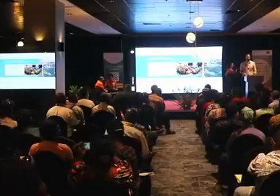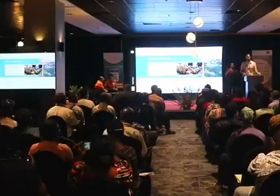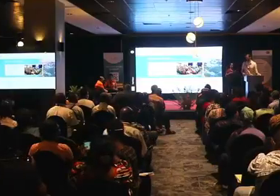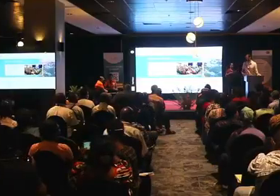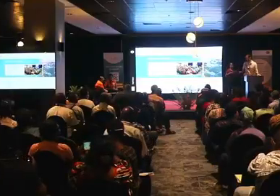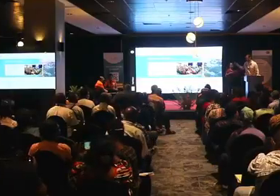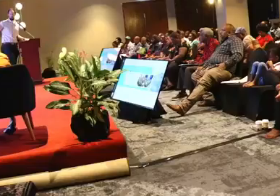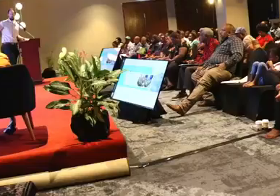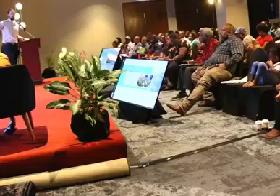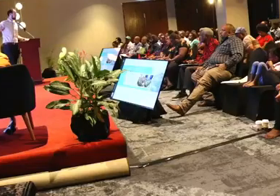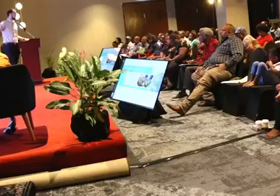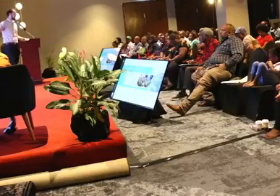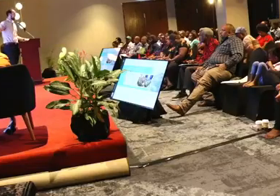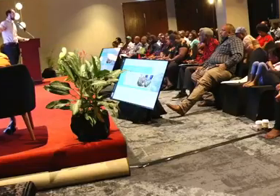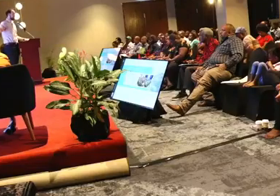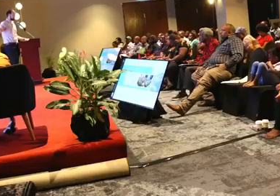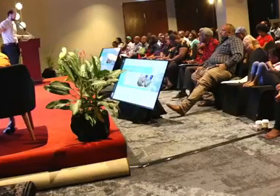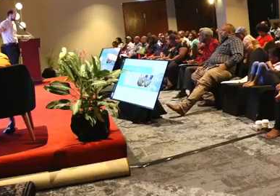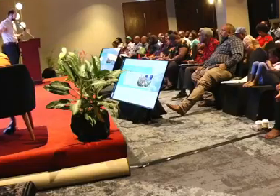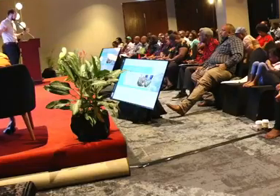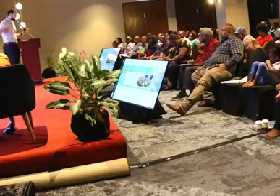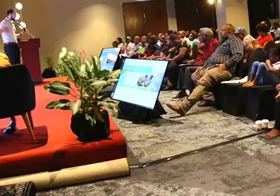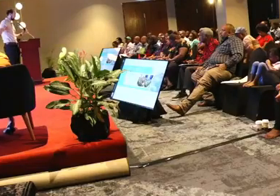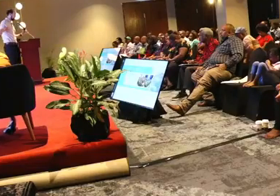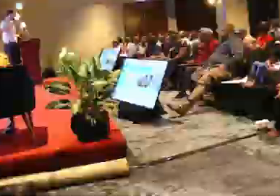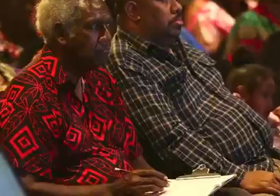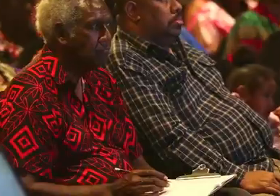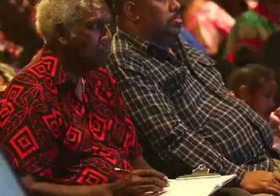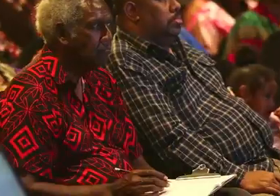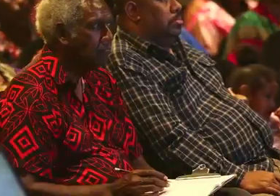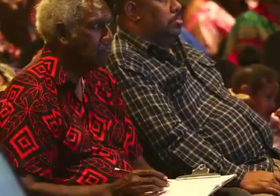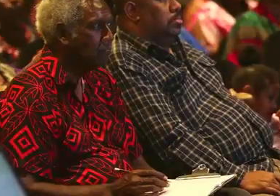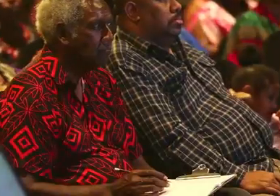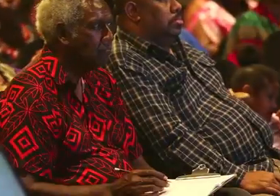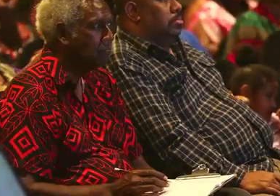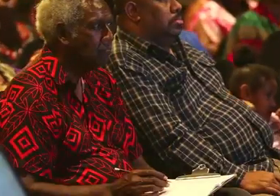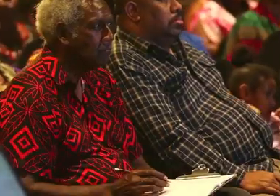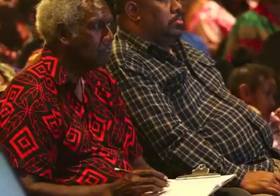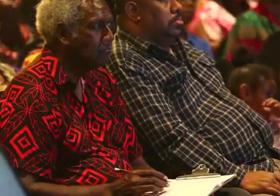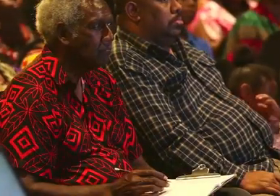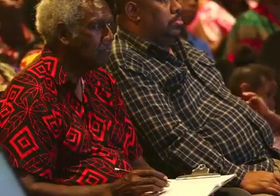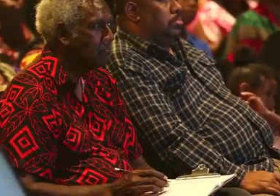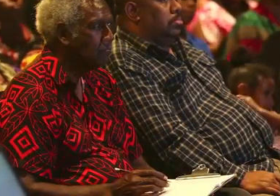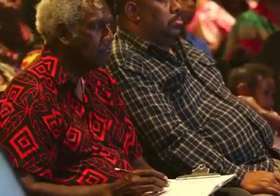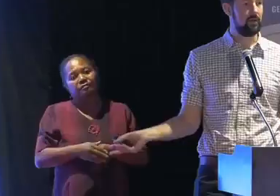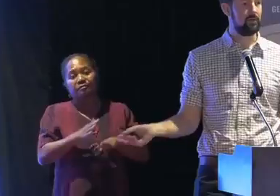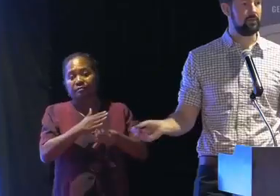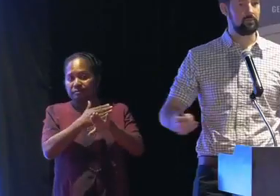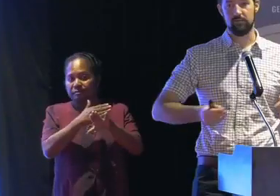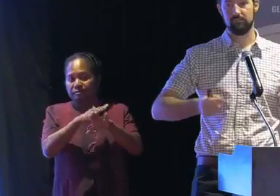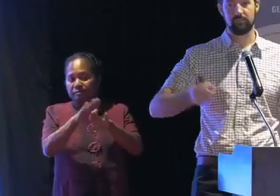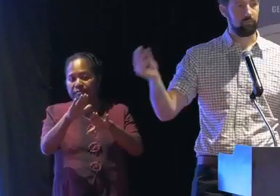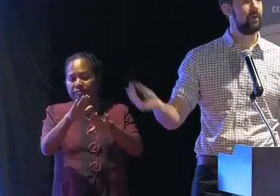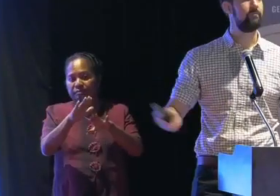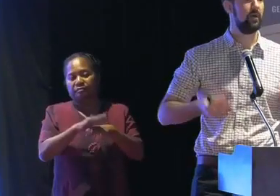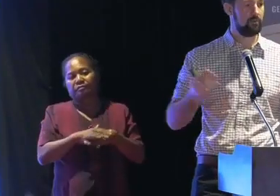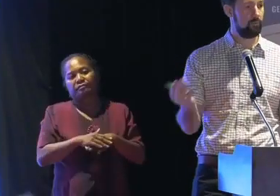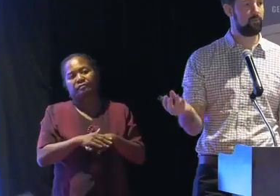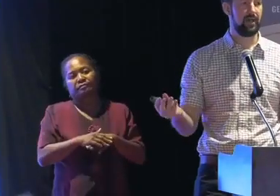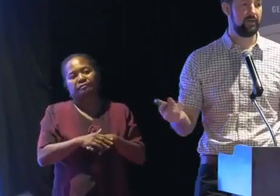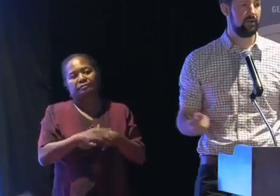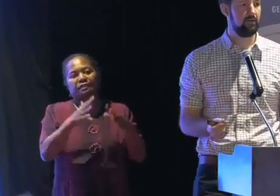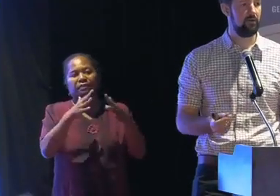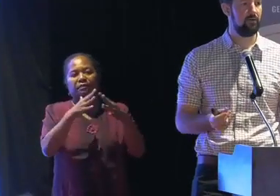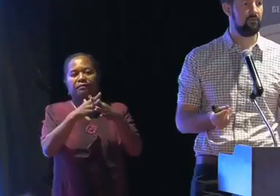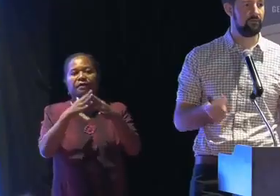Okay, so what you're looking at is the desktop version of the new website